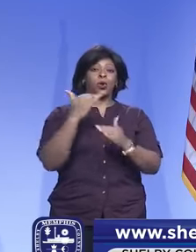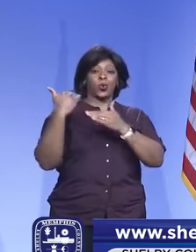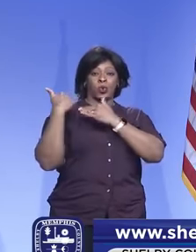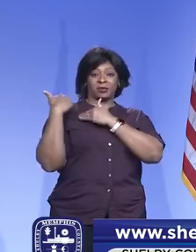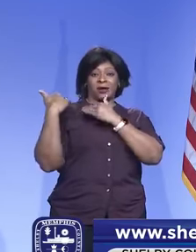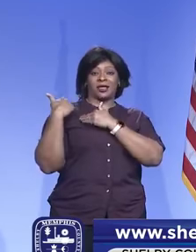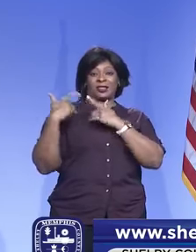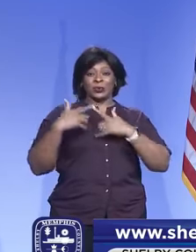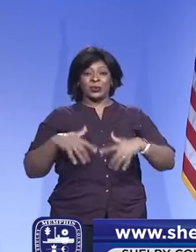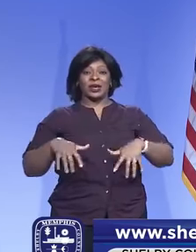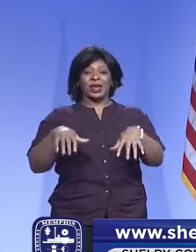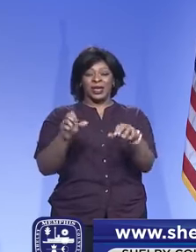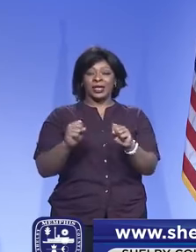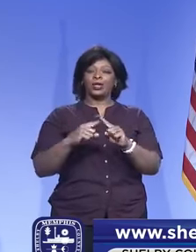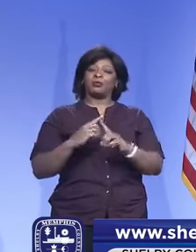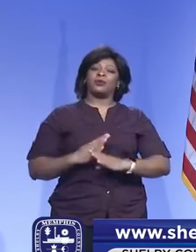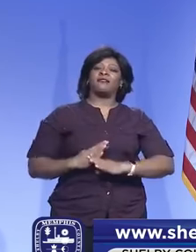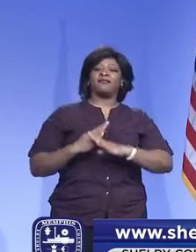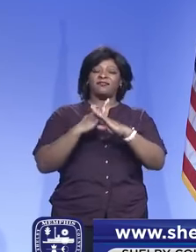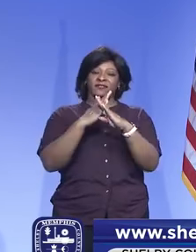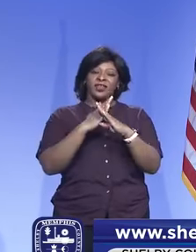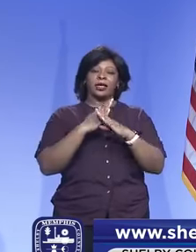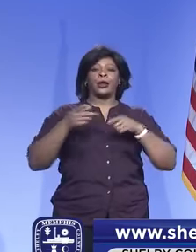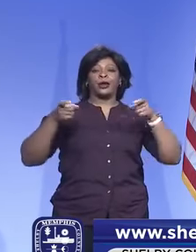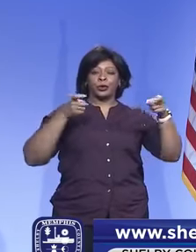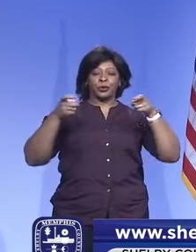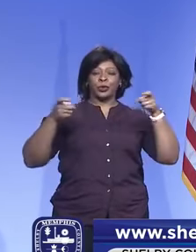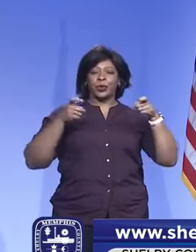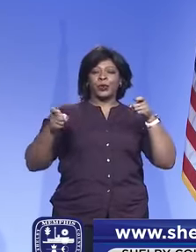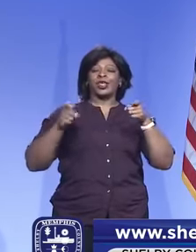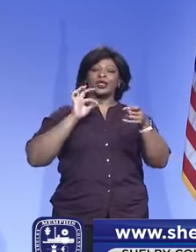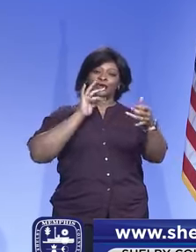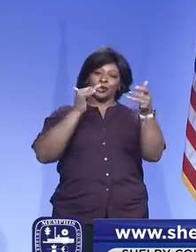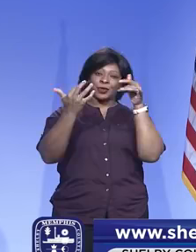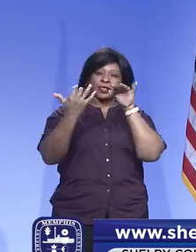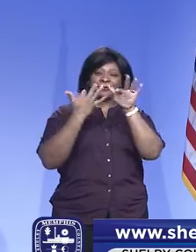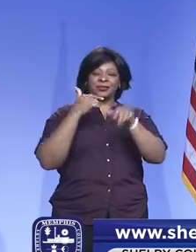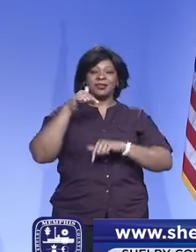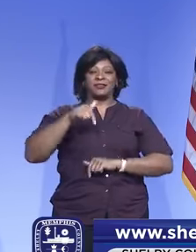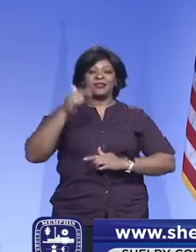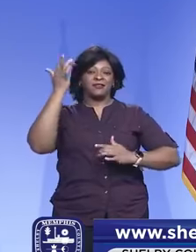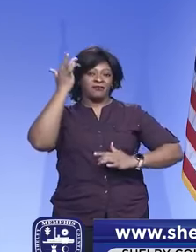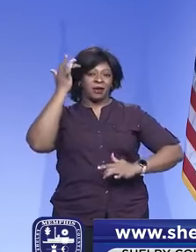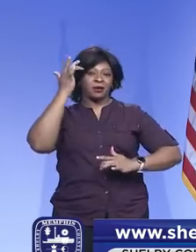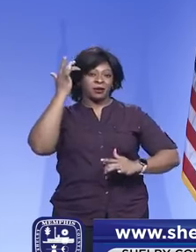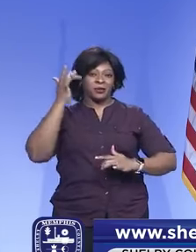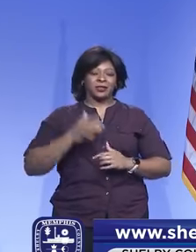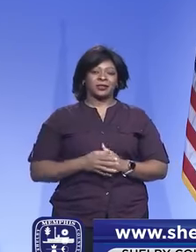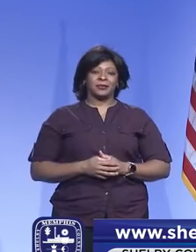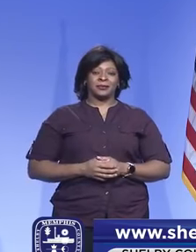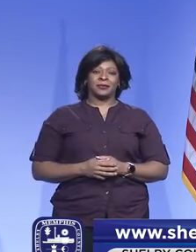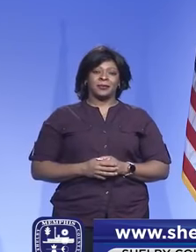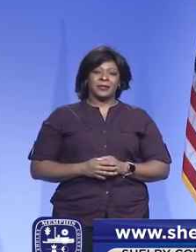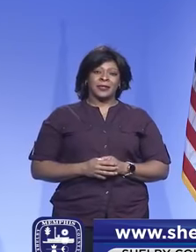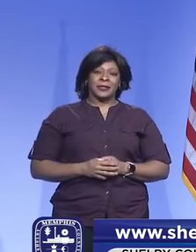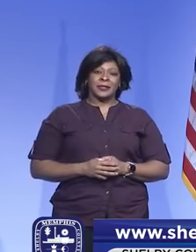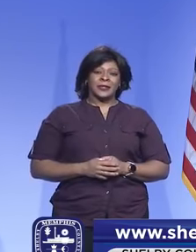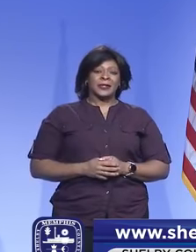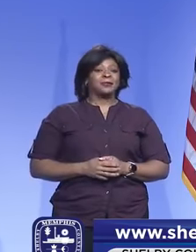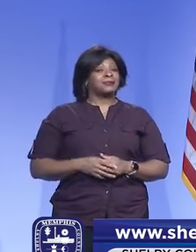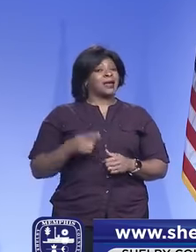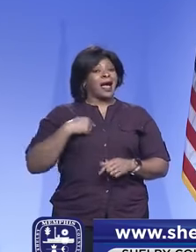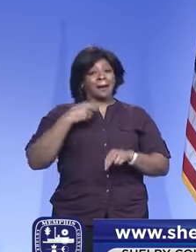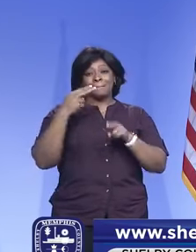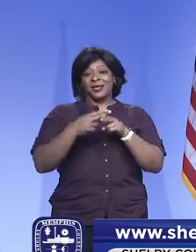in preventing and controlling the transmission of this virus. And as I've